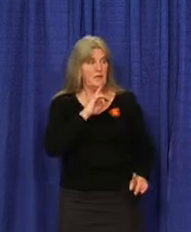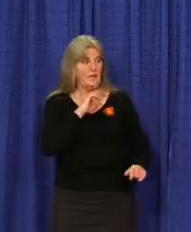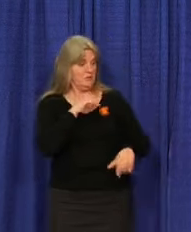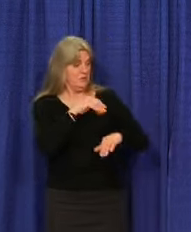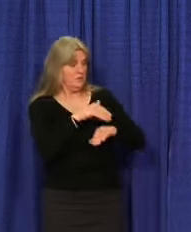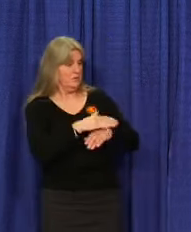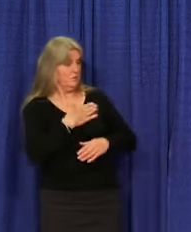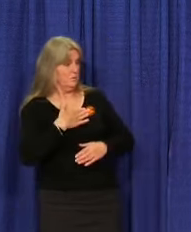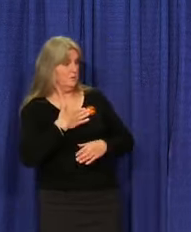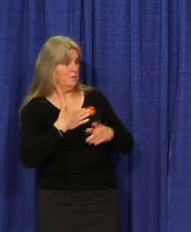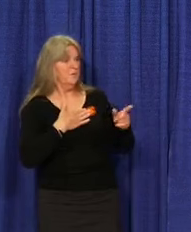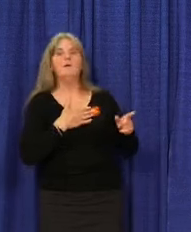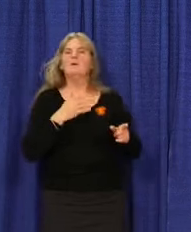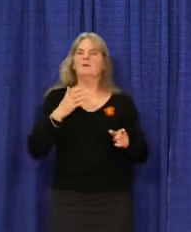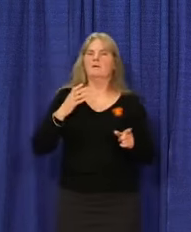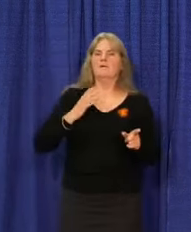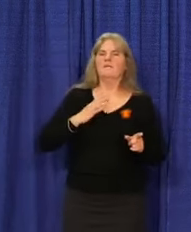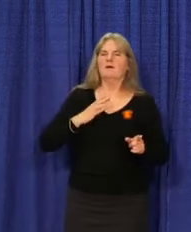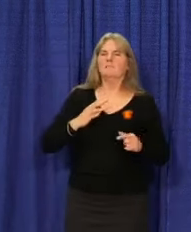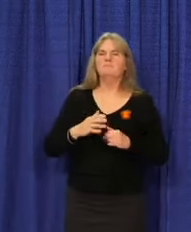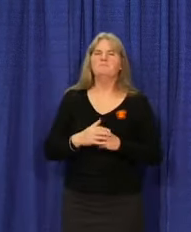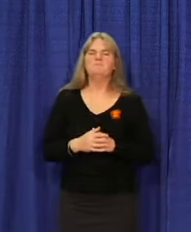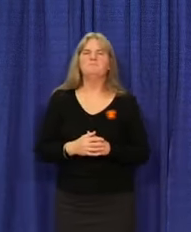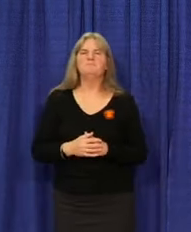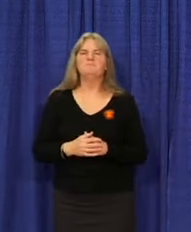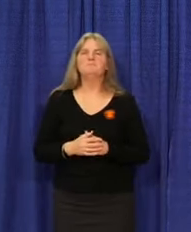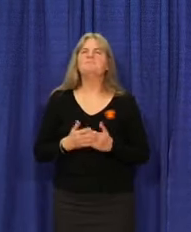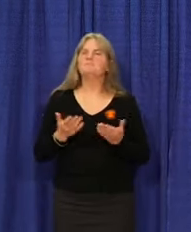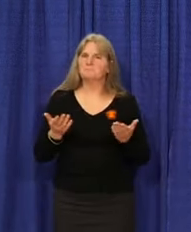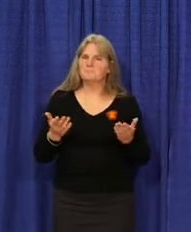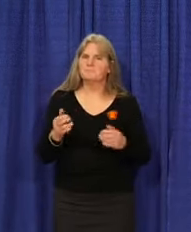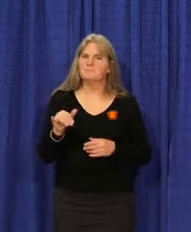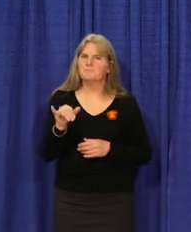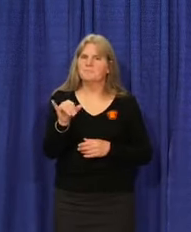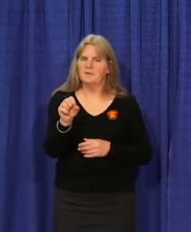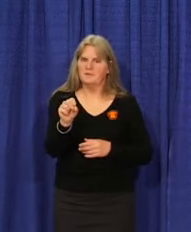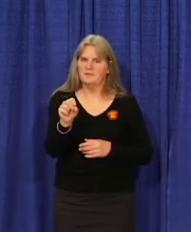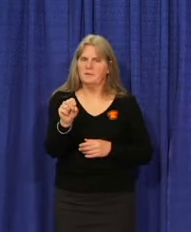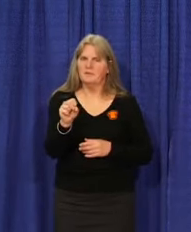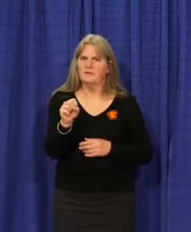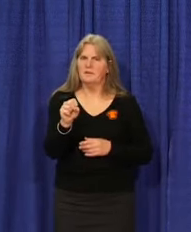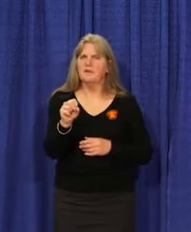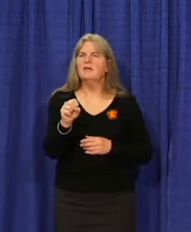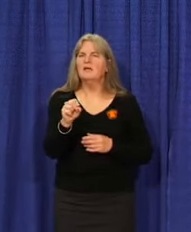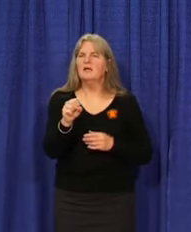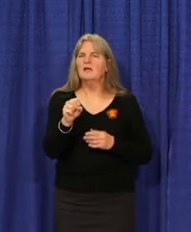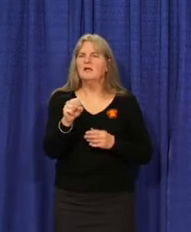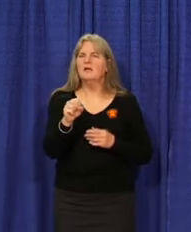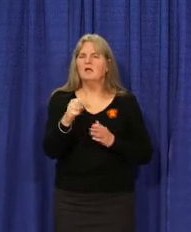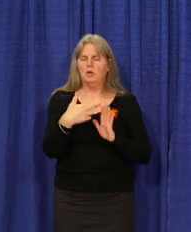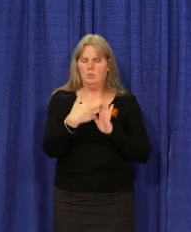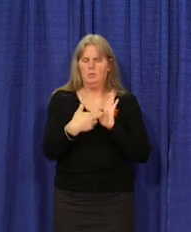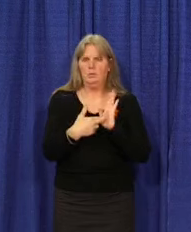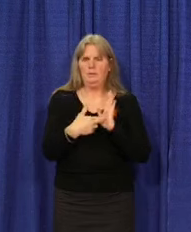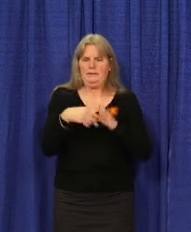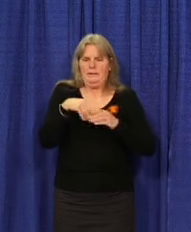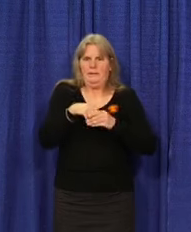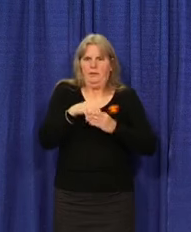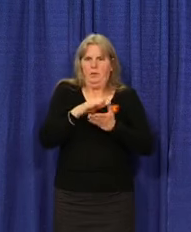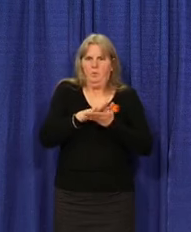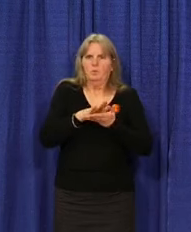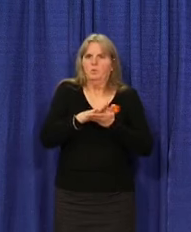please? Sure. So yes, the guidance is intended for use within schools as